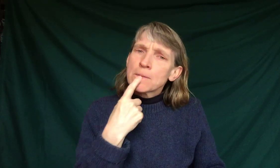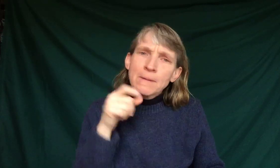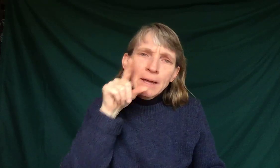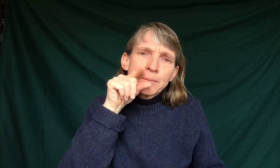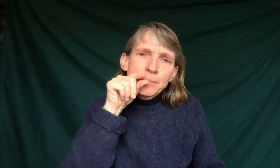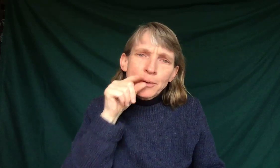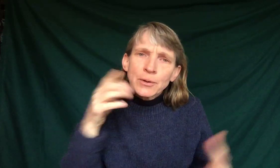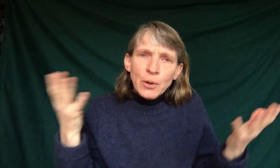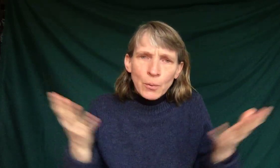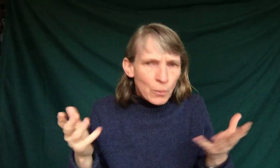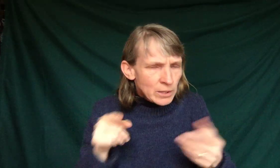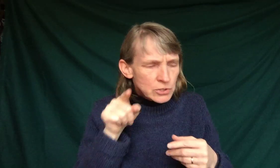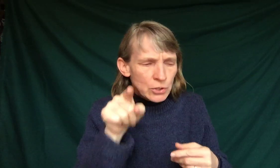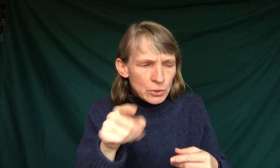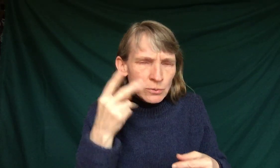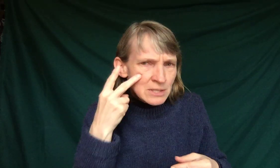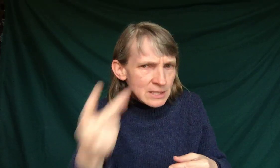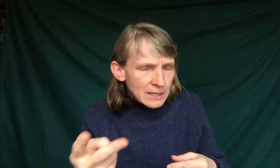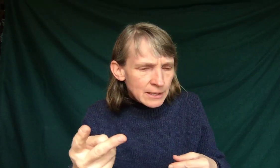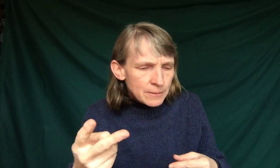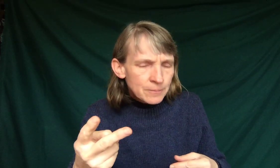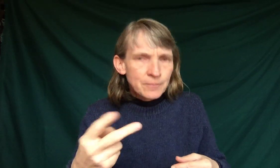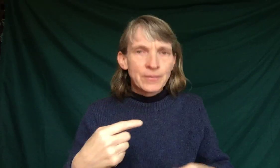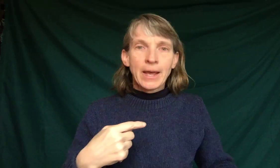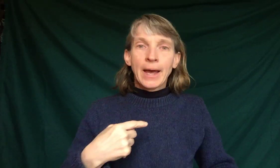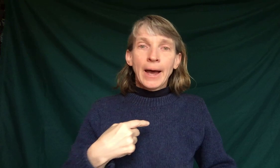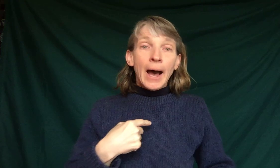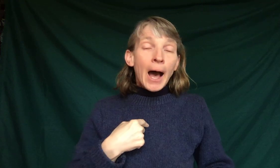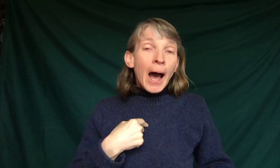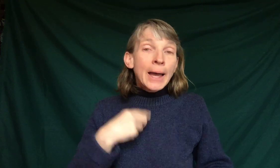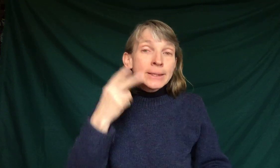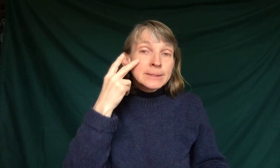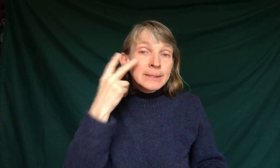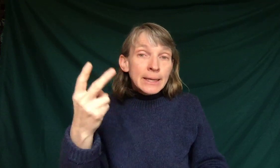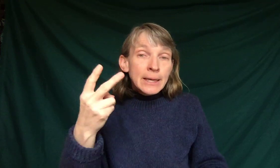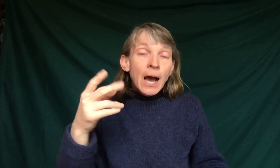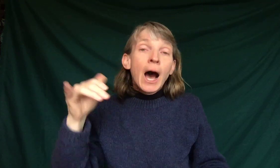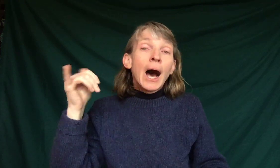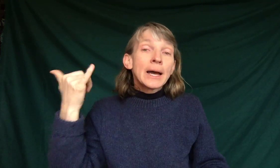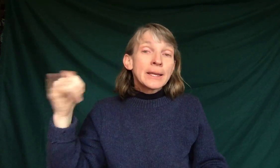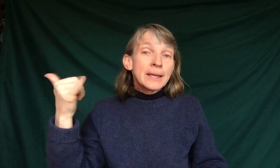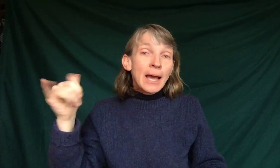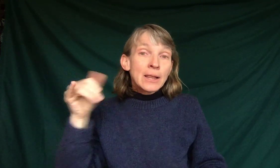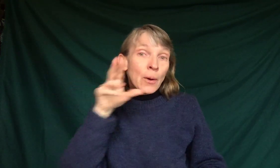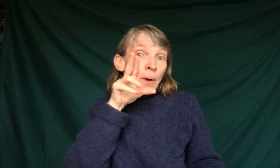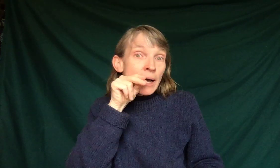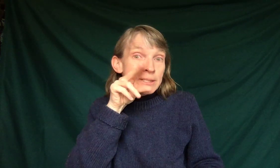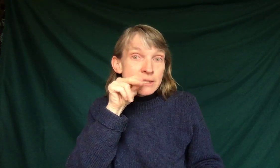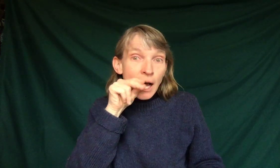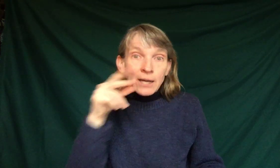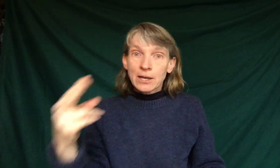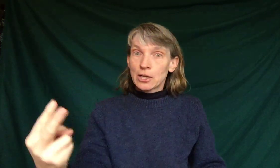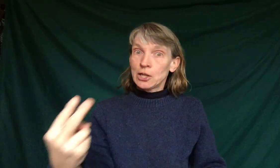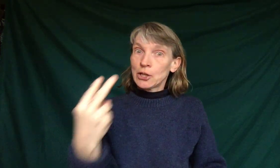Red bird, what do you see? I see a yellow duck looking